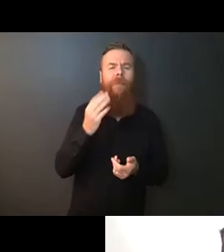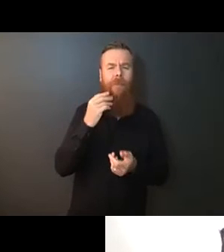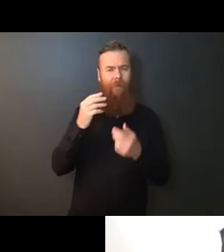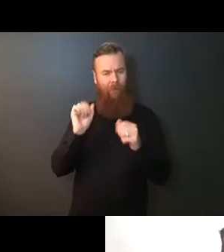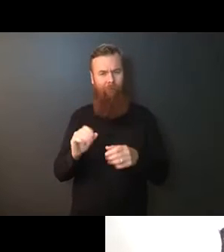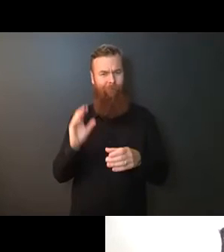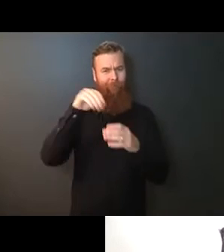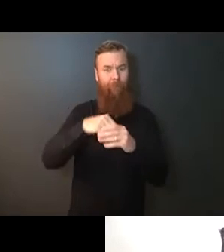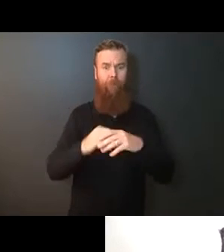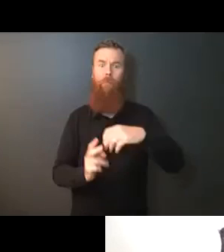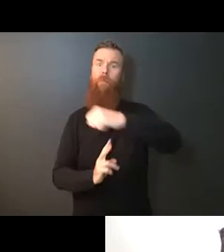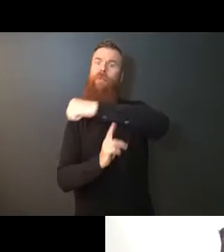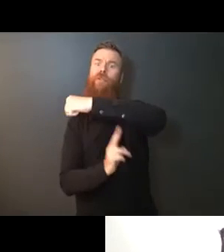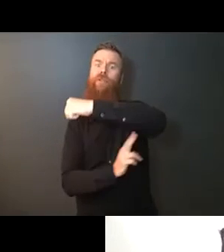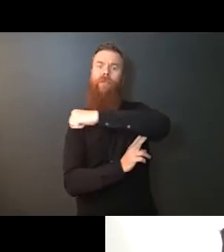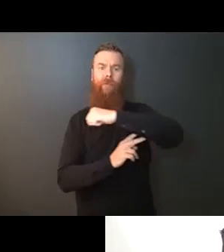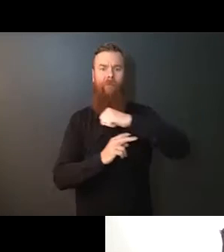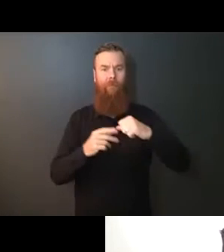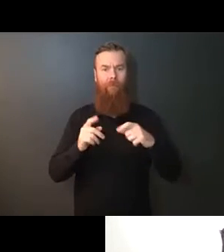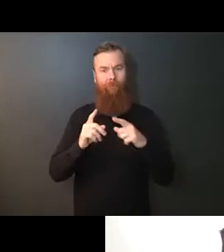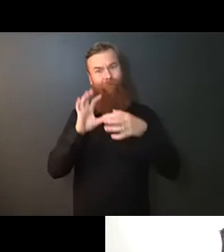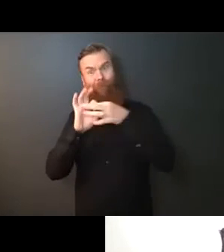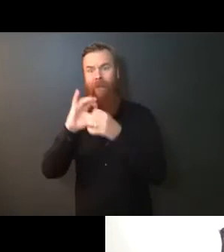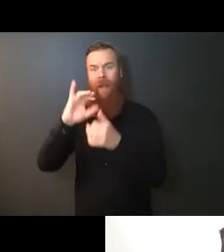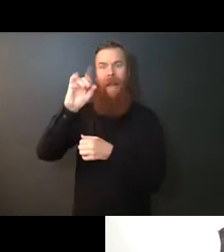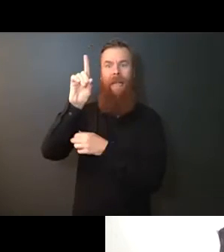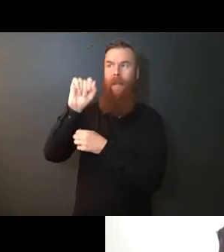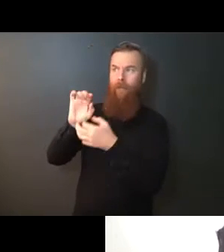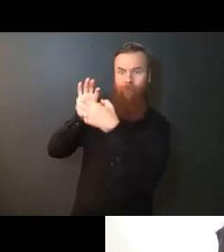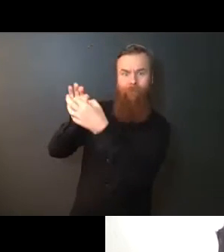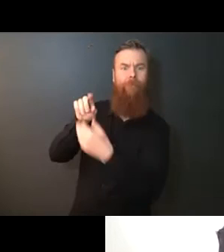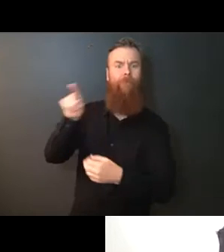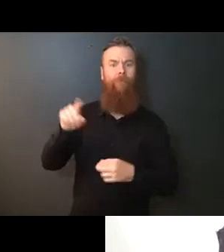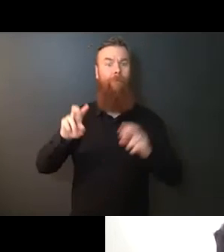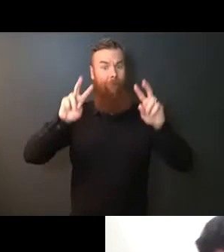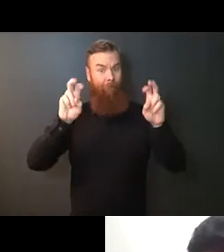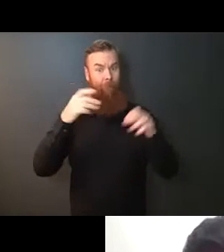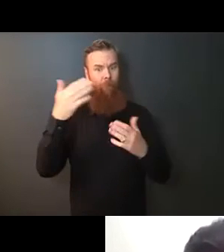different experiences and evolution into the disability rights movement,